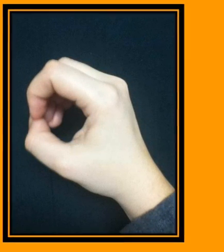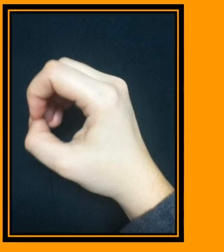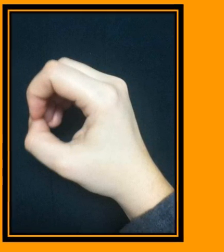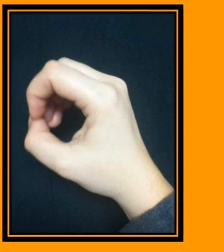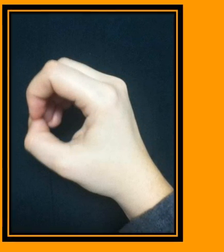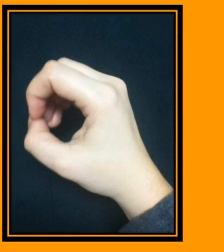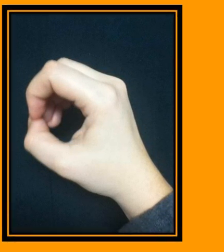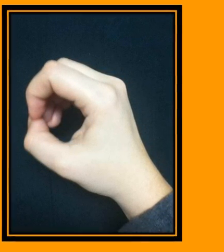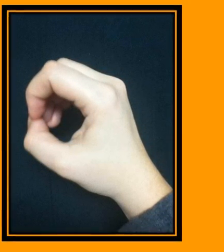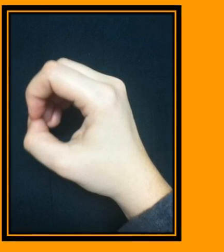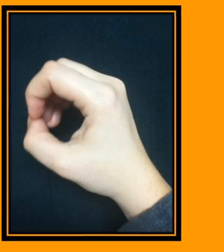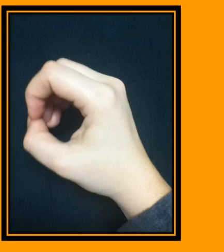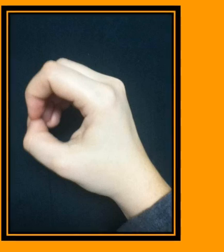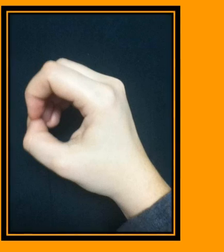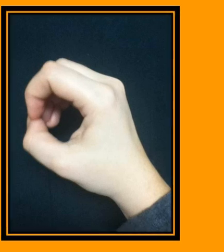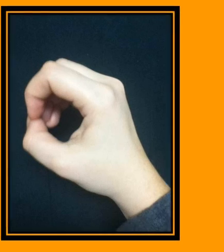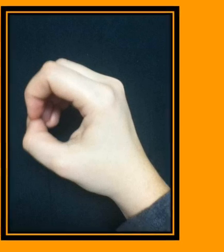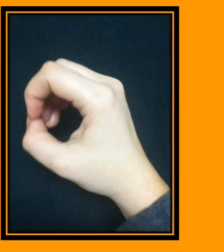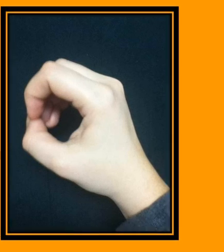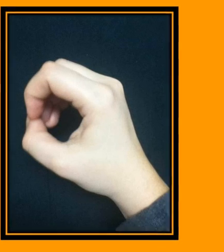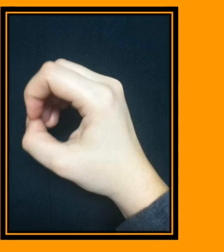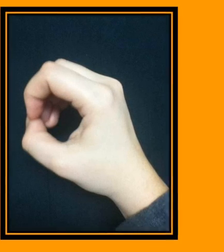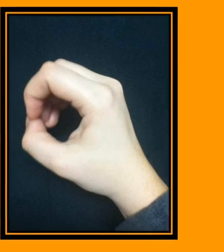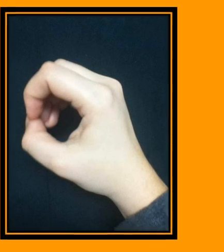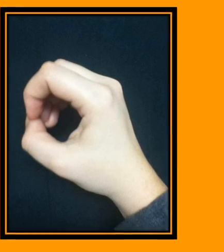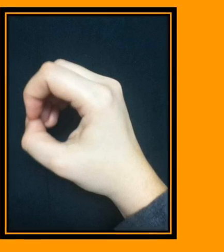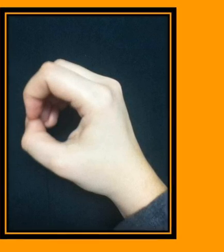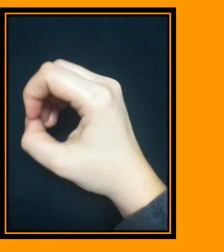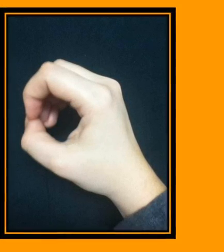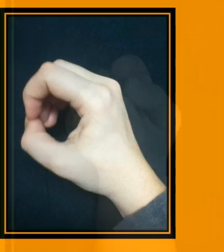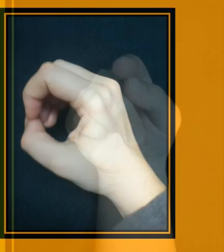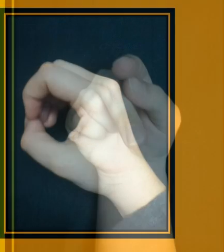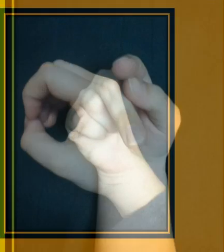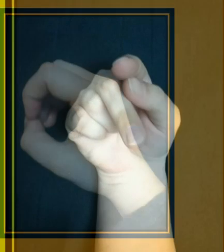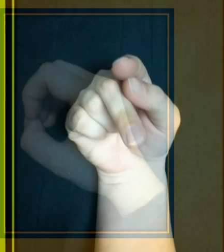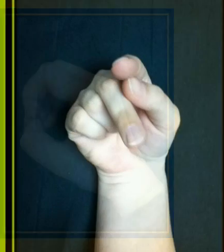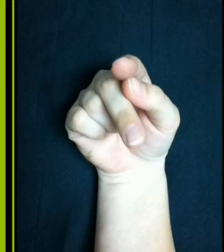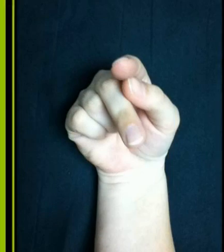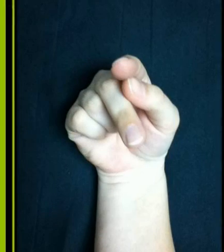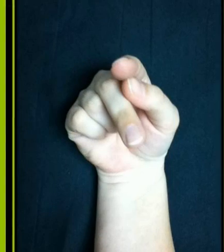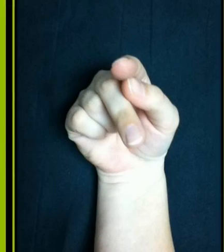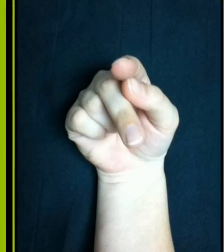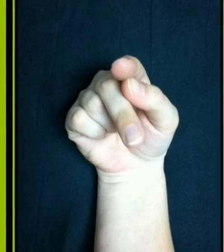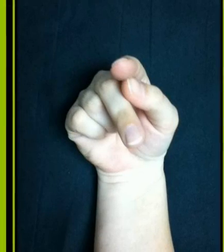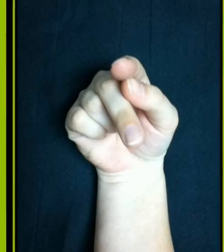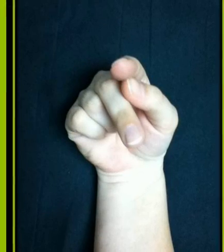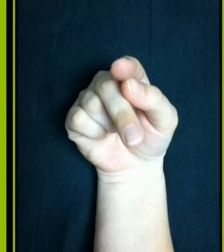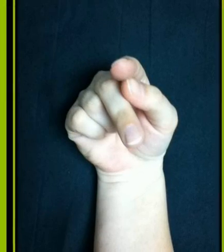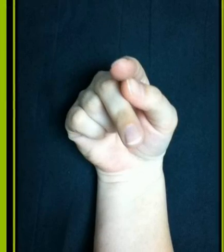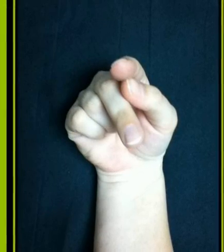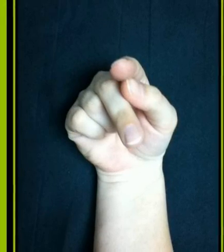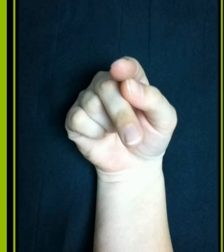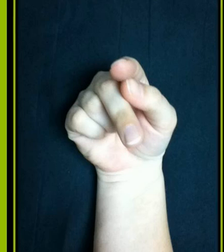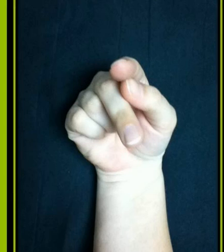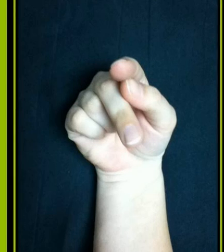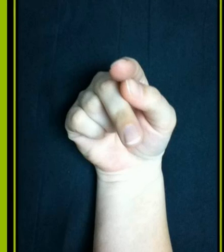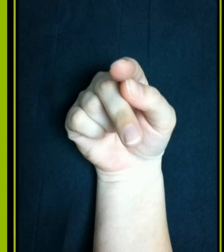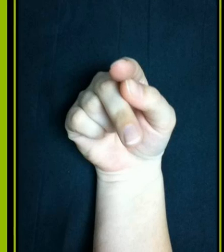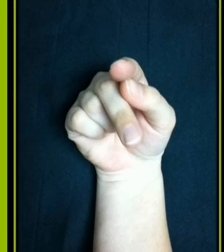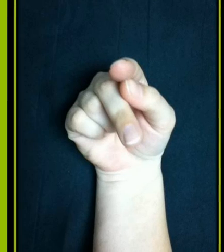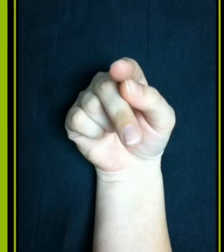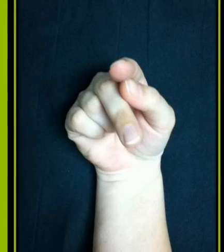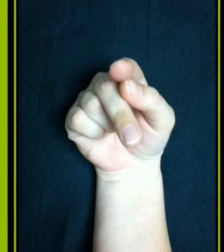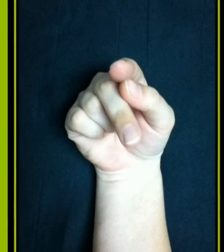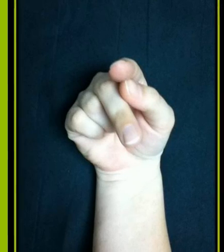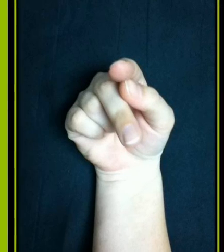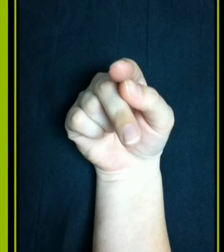four fingers will rest upon the top portion of your thumb. P is for penguin. To make the